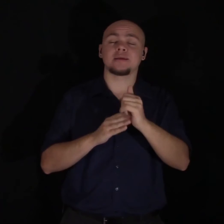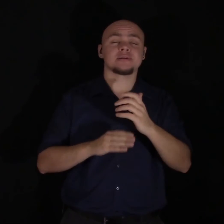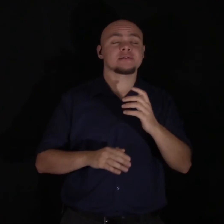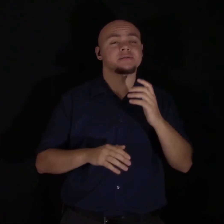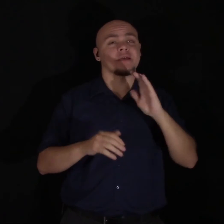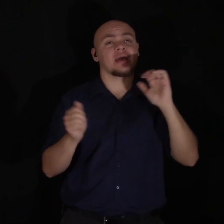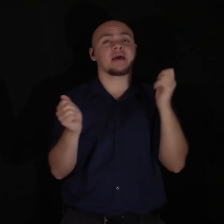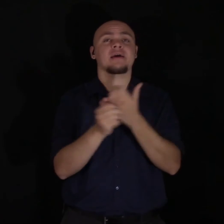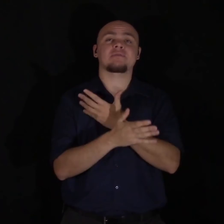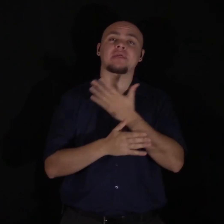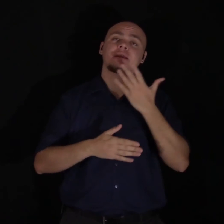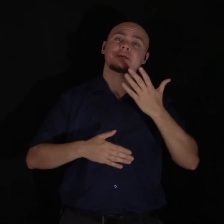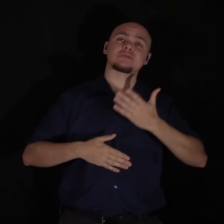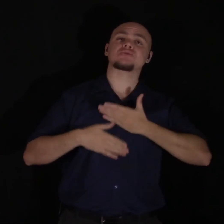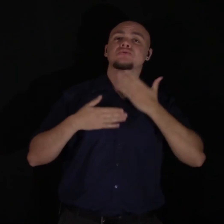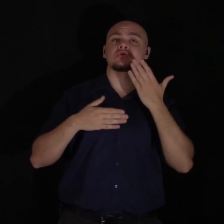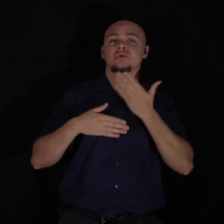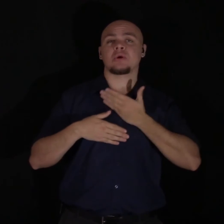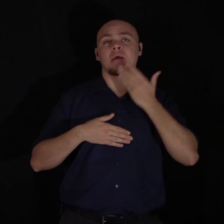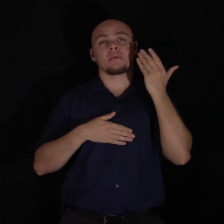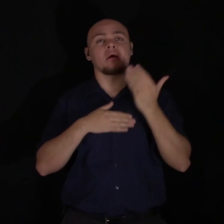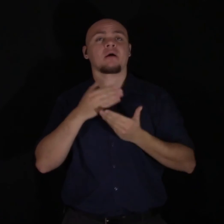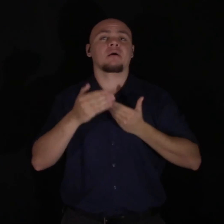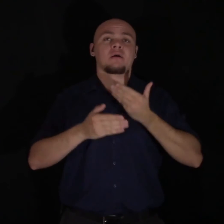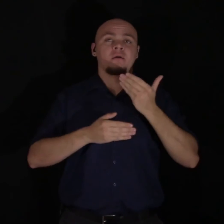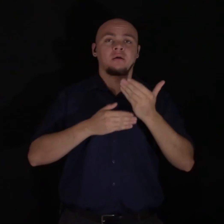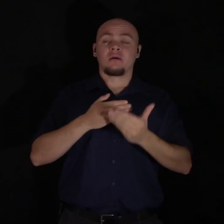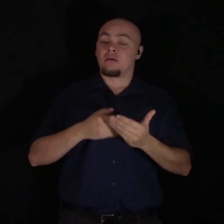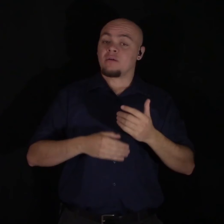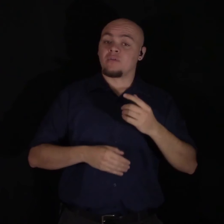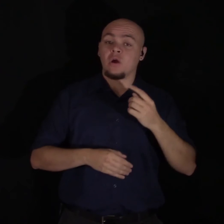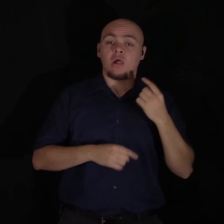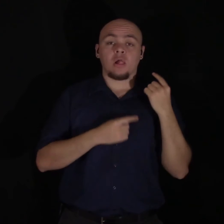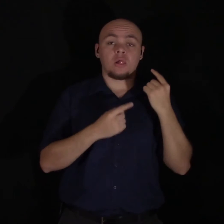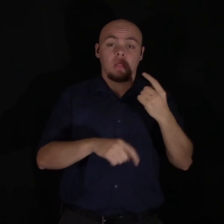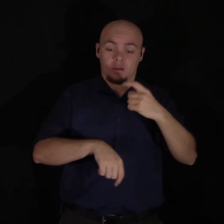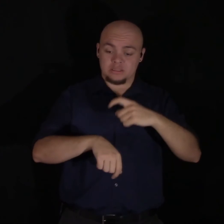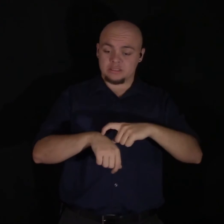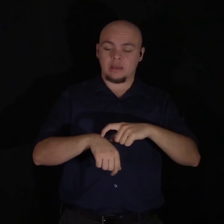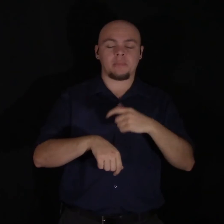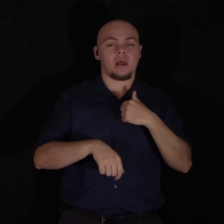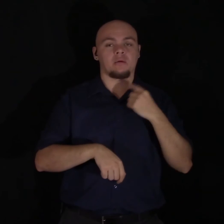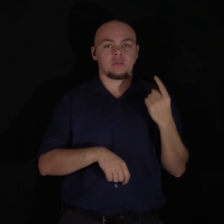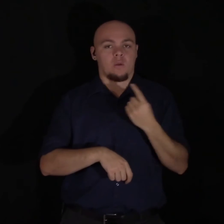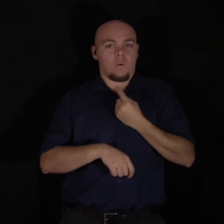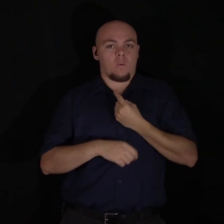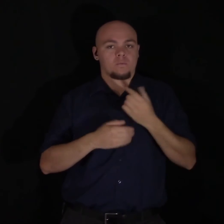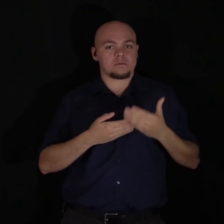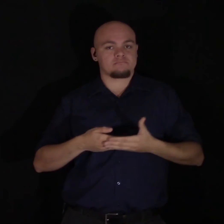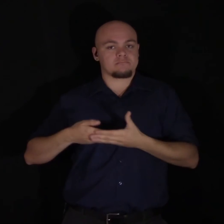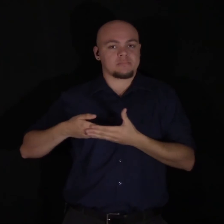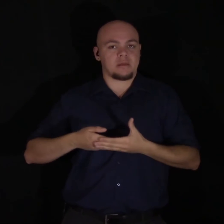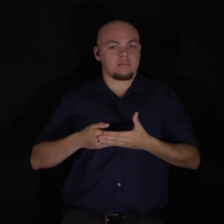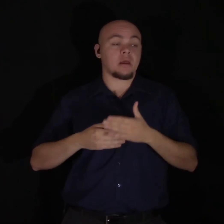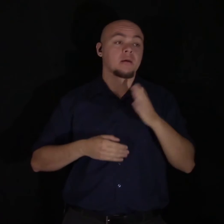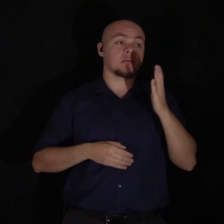me. For a long time I was their only care. My mother had much desired to have a daughter, but